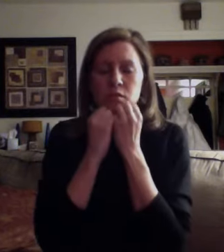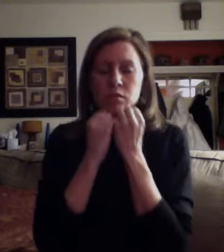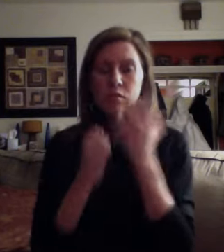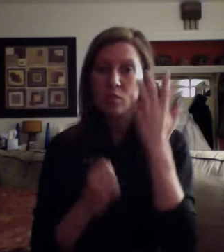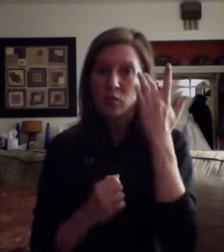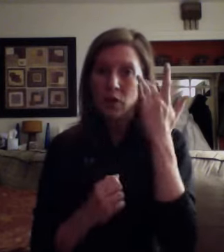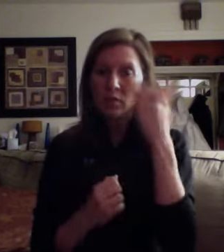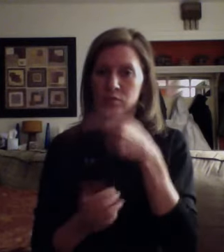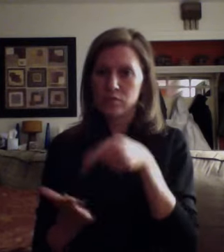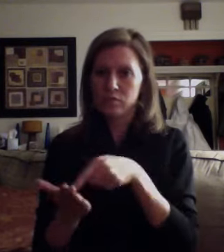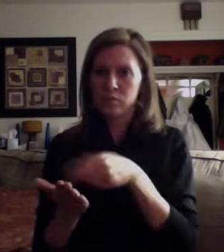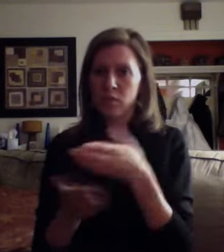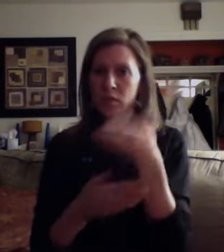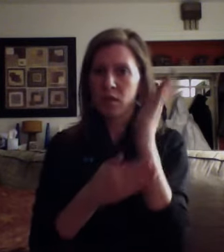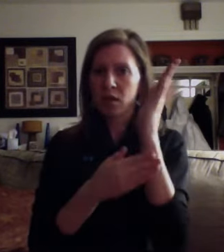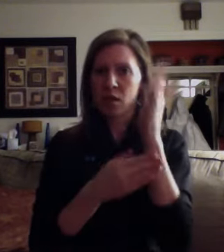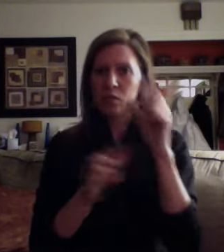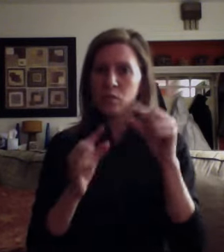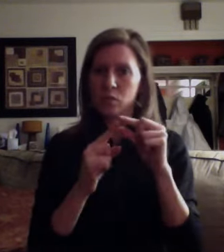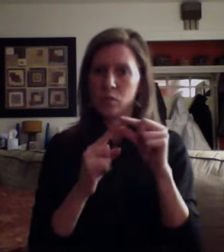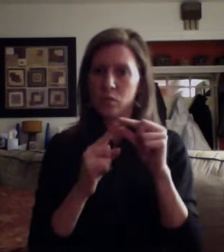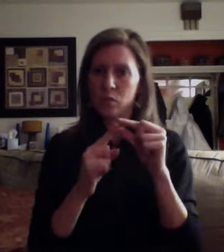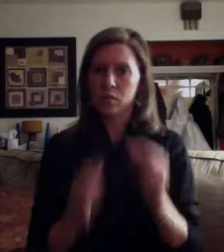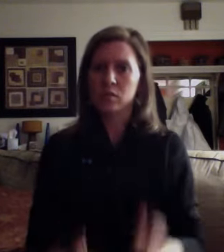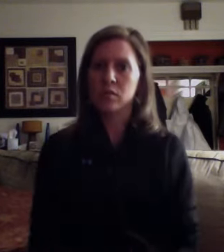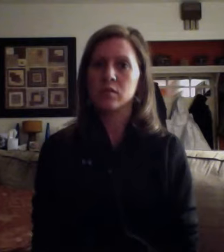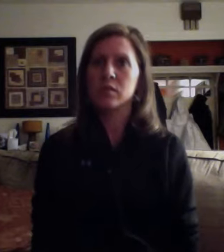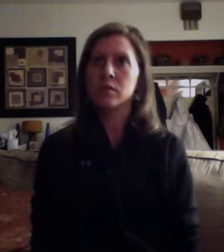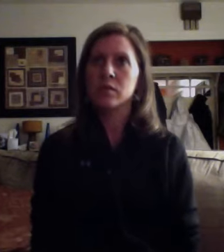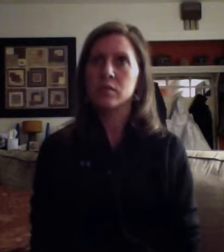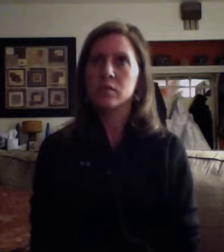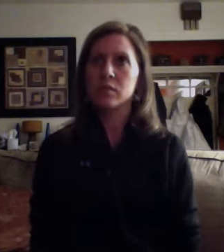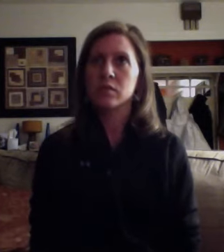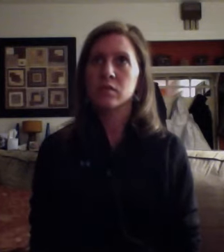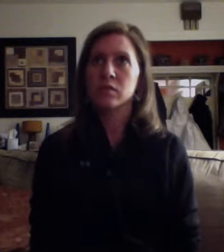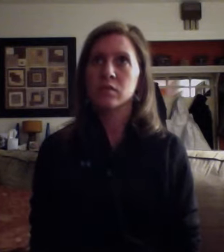So I have probably about 30 kids, ages 5 to 11, following me out the door.